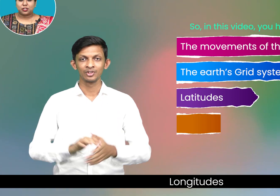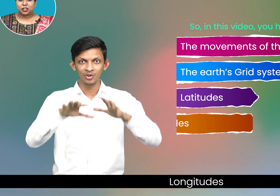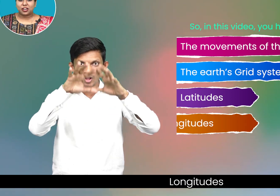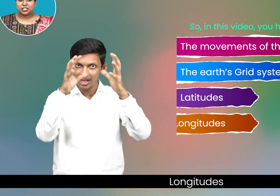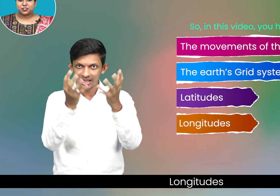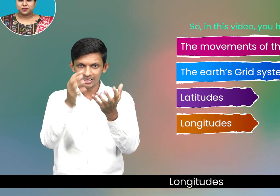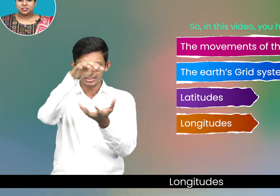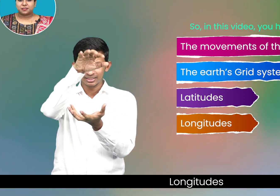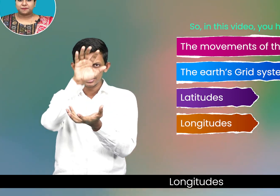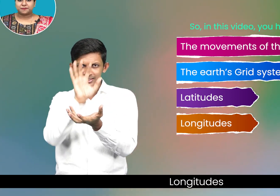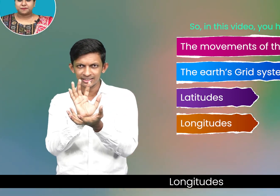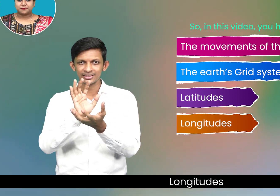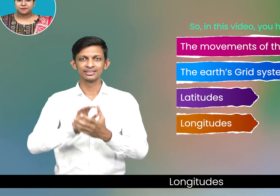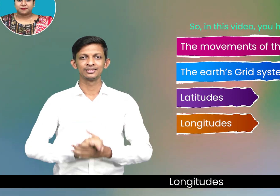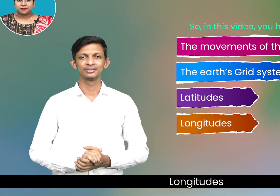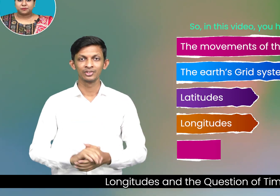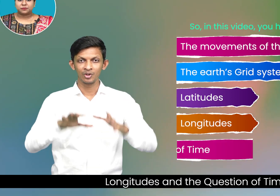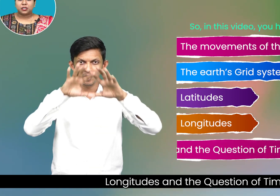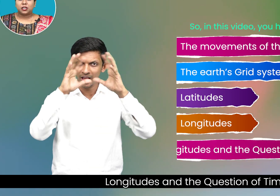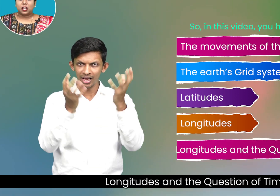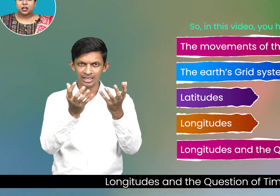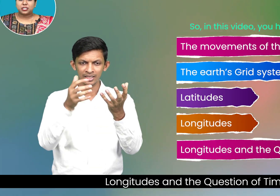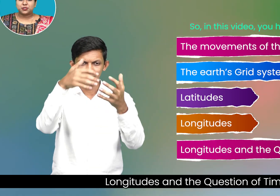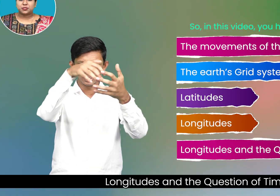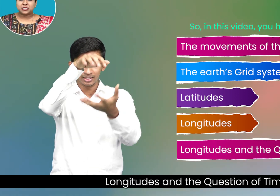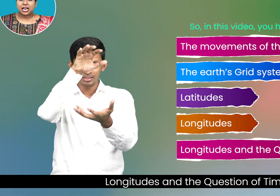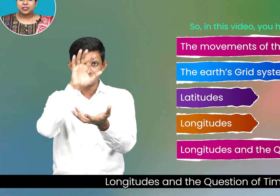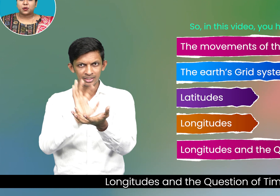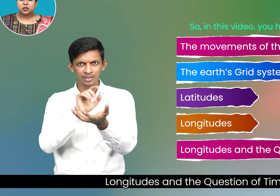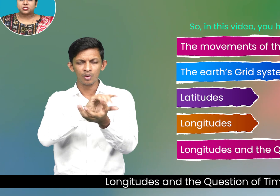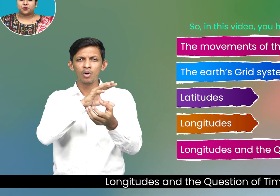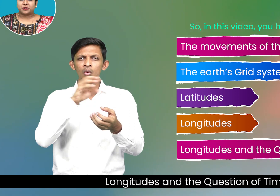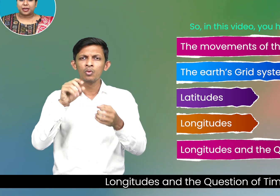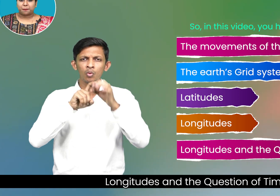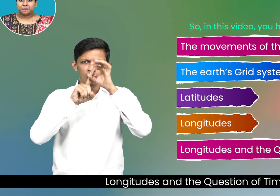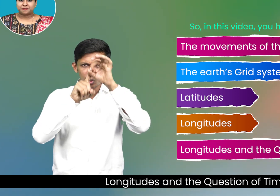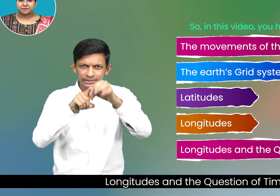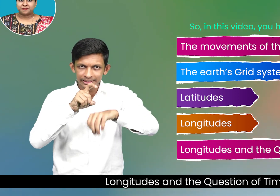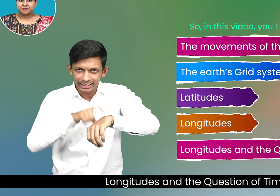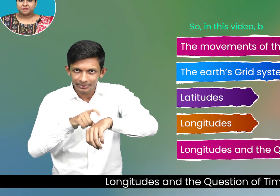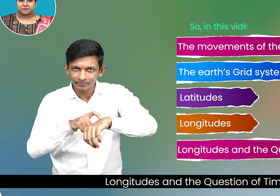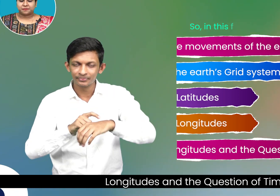longitudes, longitudes and the question of time.